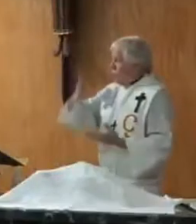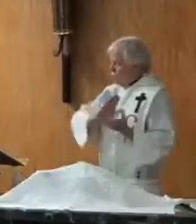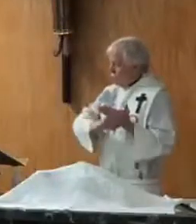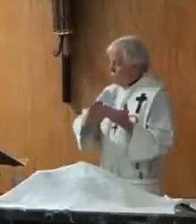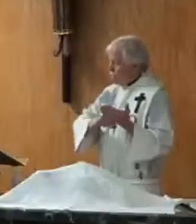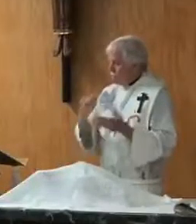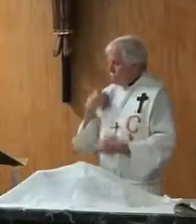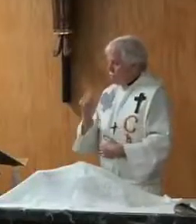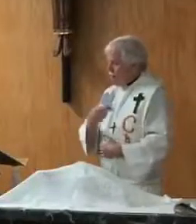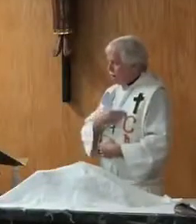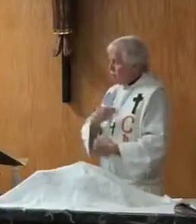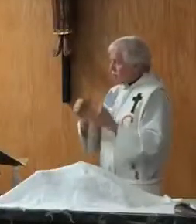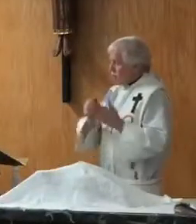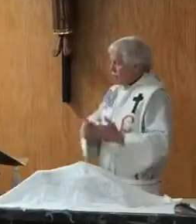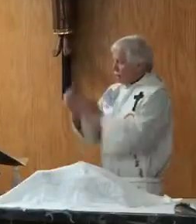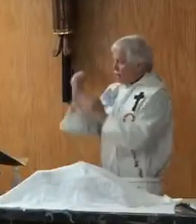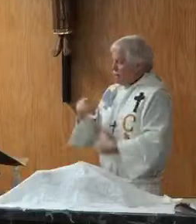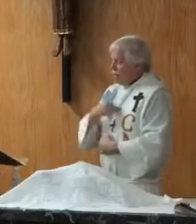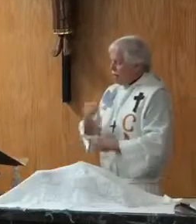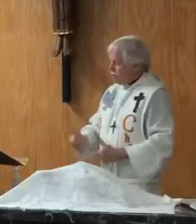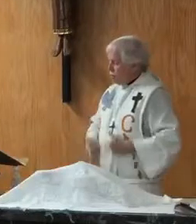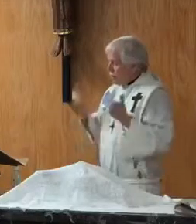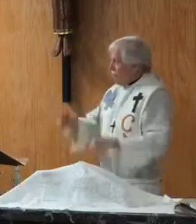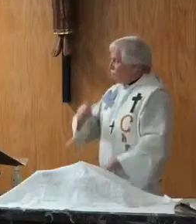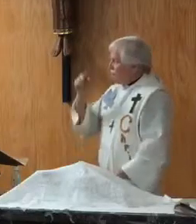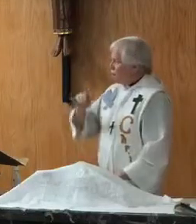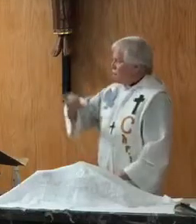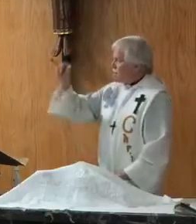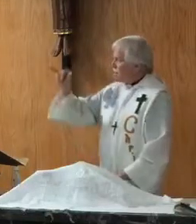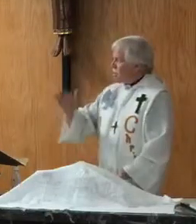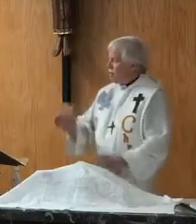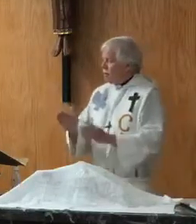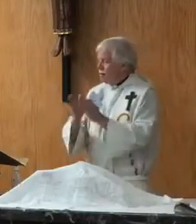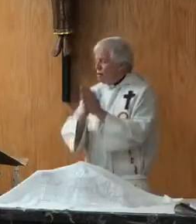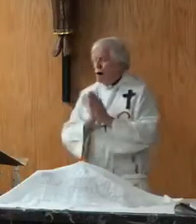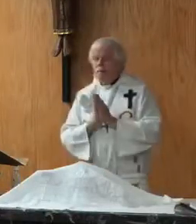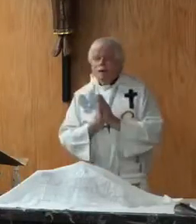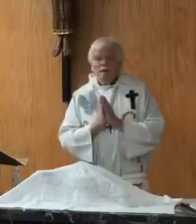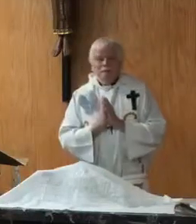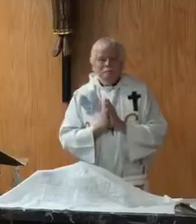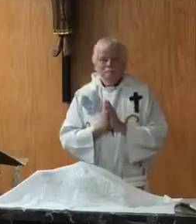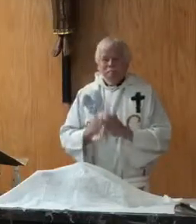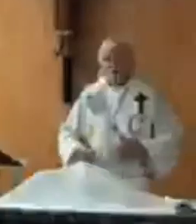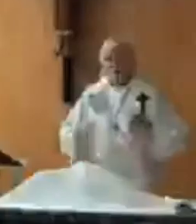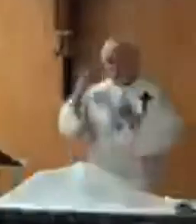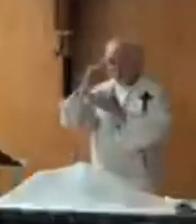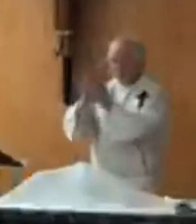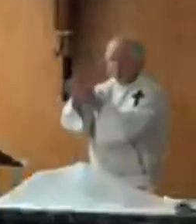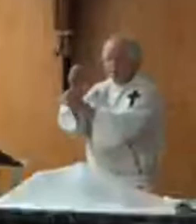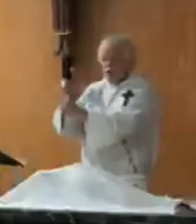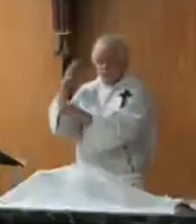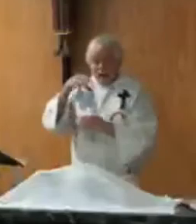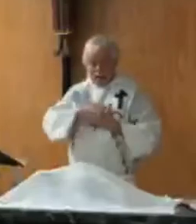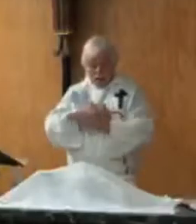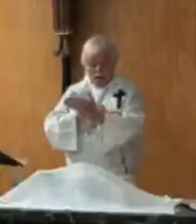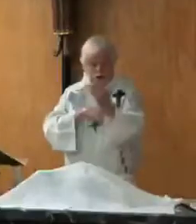and you forgive us. Lead us to life everlasting. Amen. The